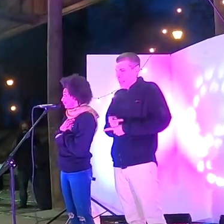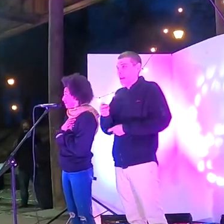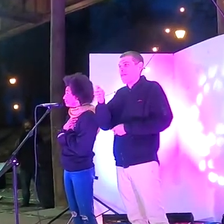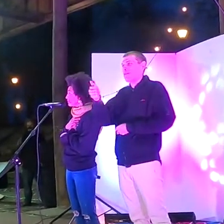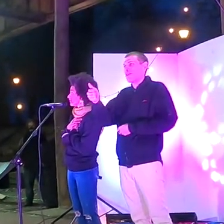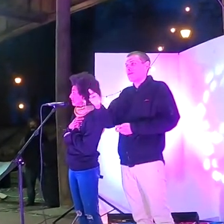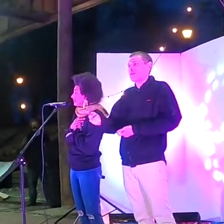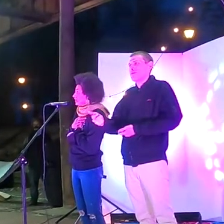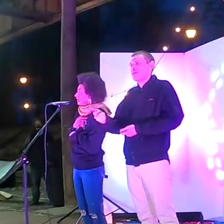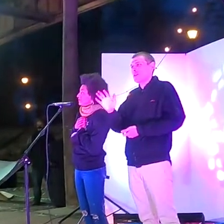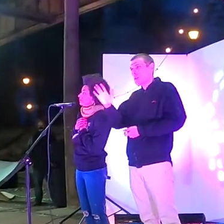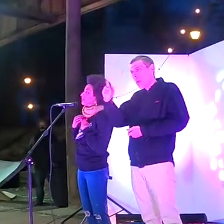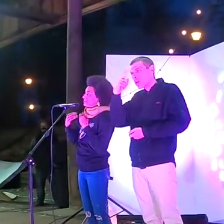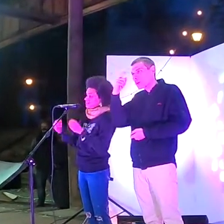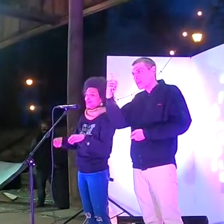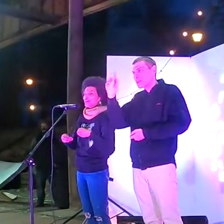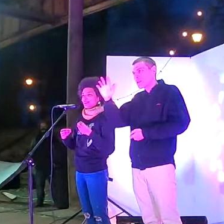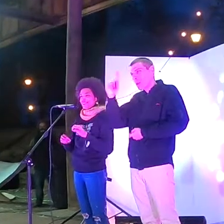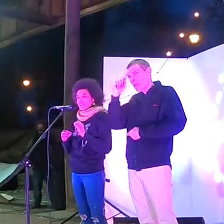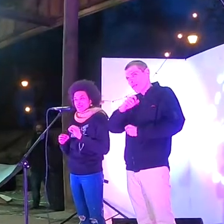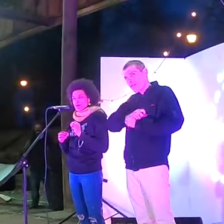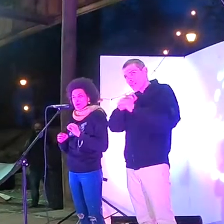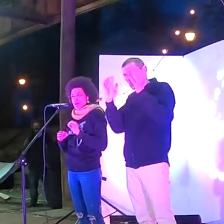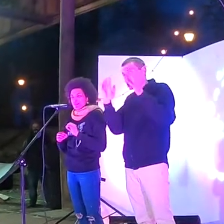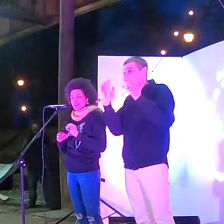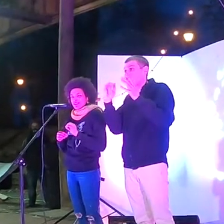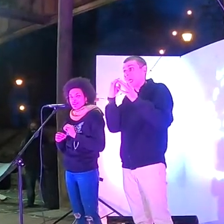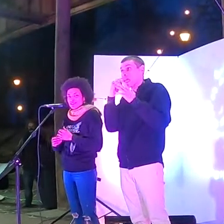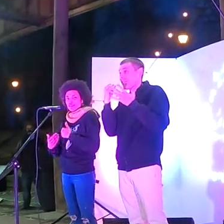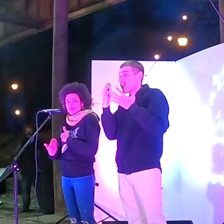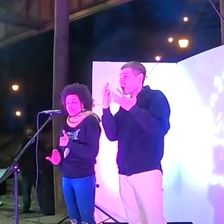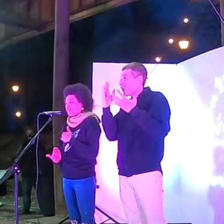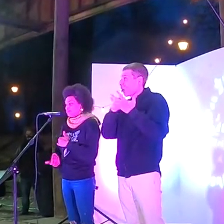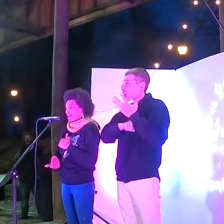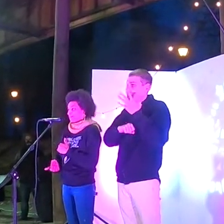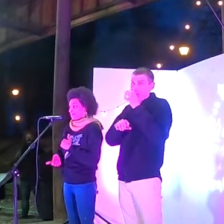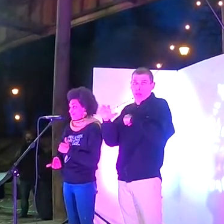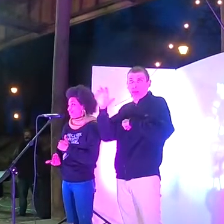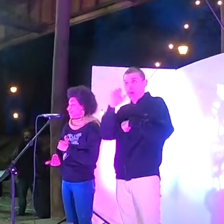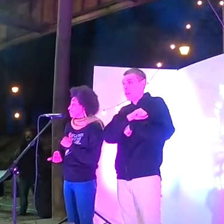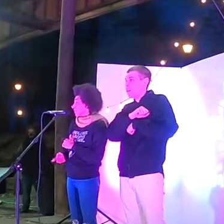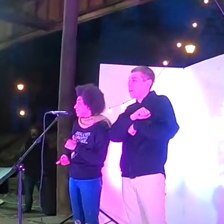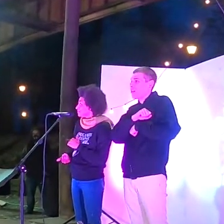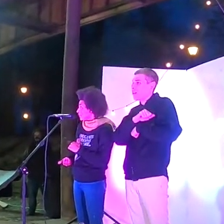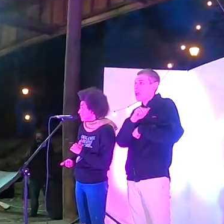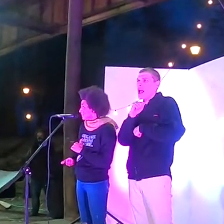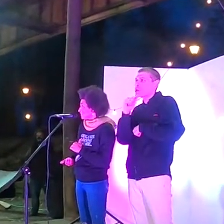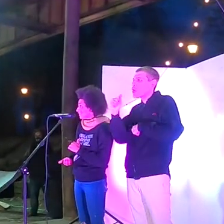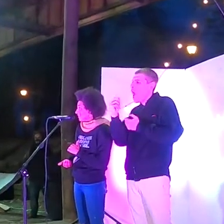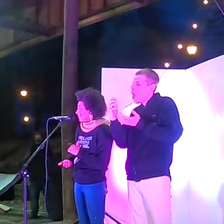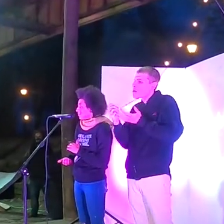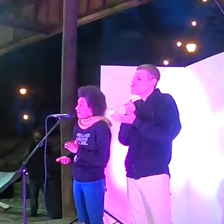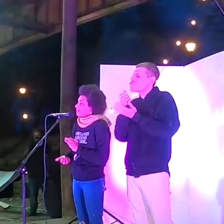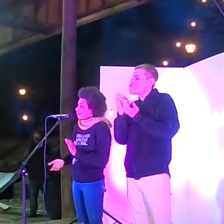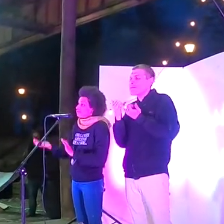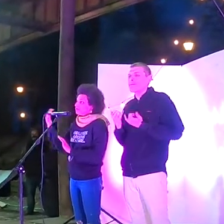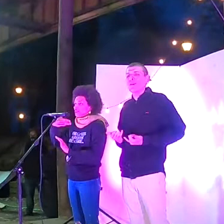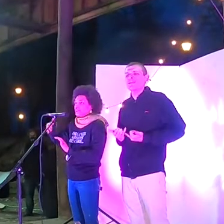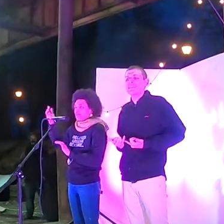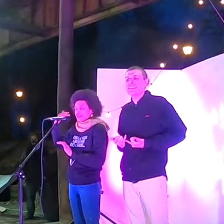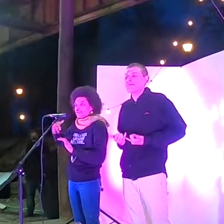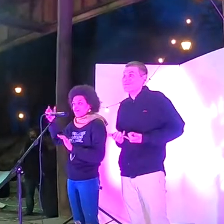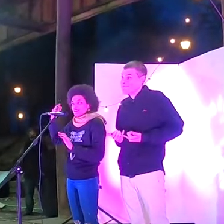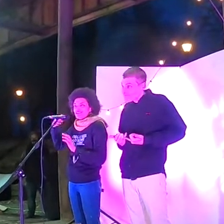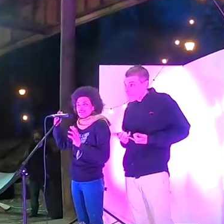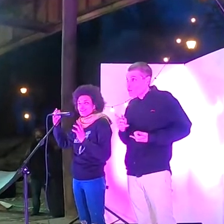to your dreams. Because if we're not taking that moment to really drop into the present moment, then we're